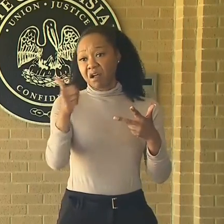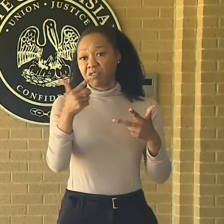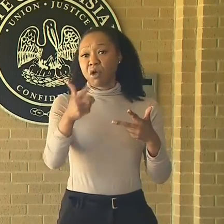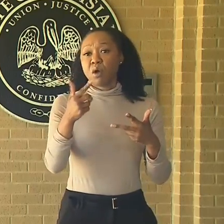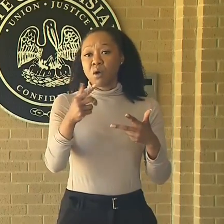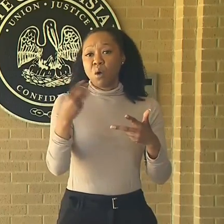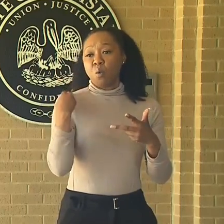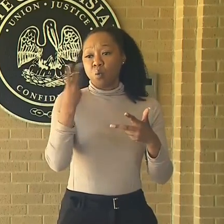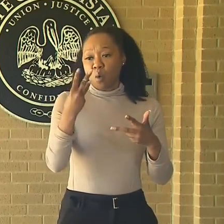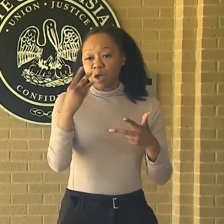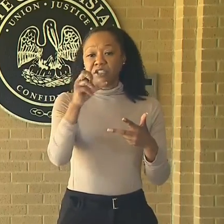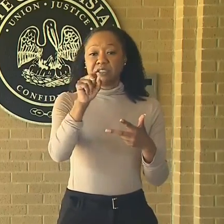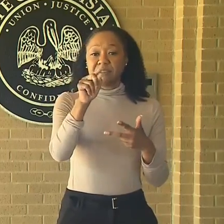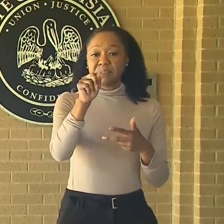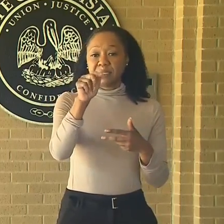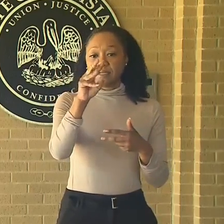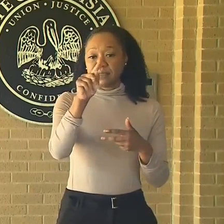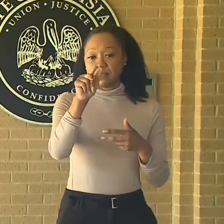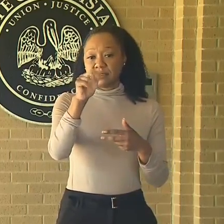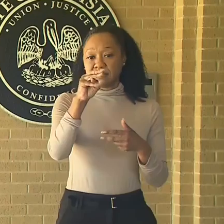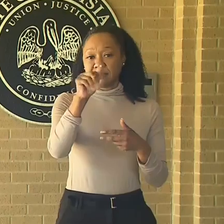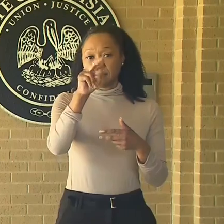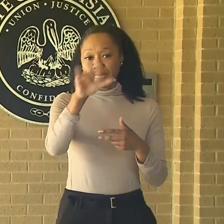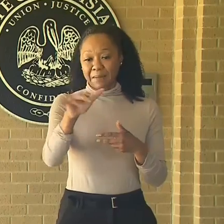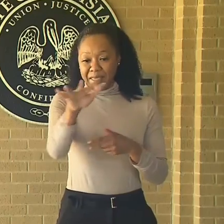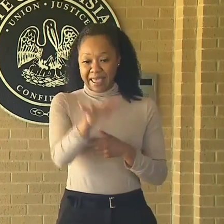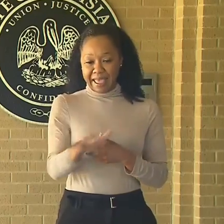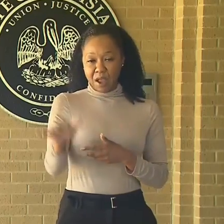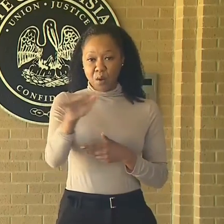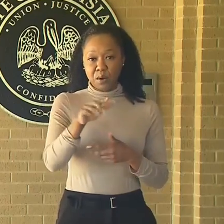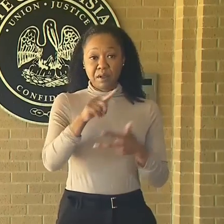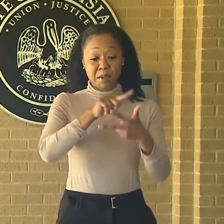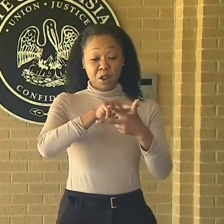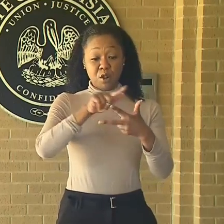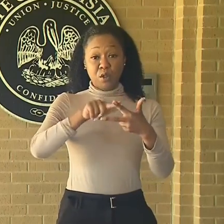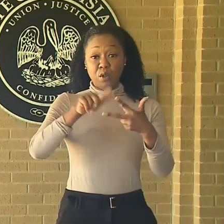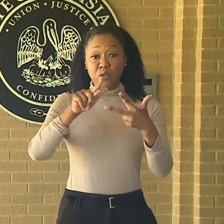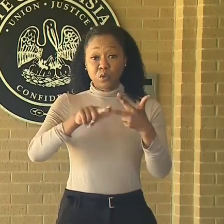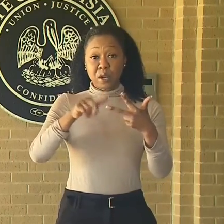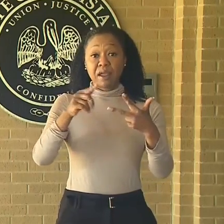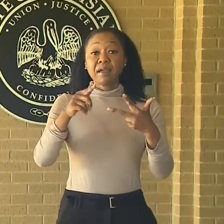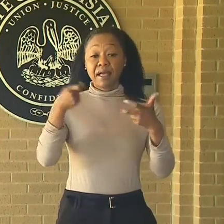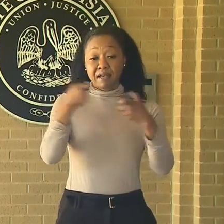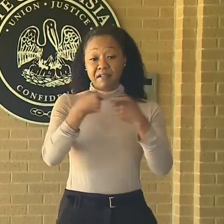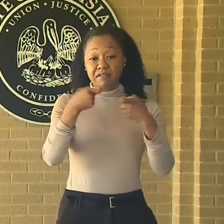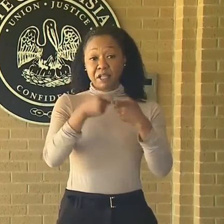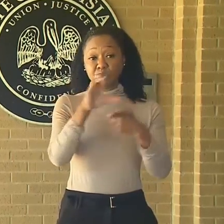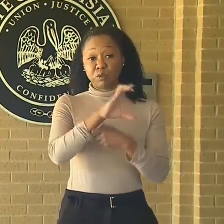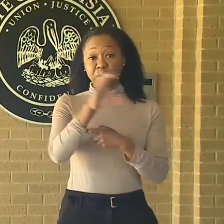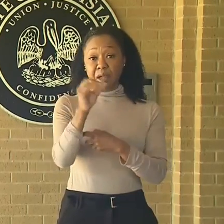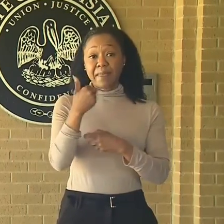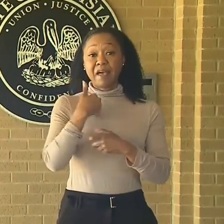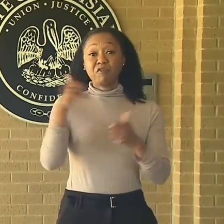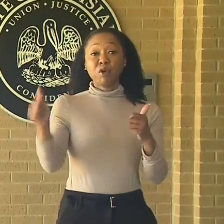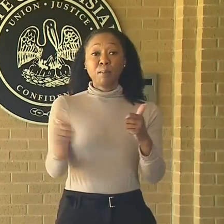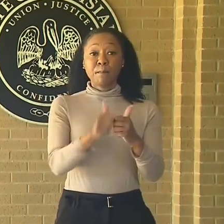Washington, St. Tammany, and the St. Tammany region, but those are the three providers that have the